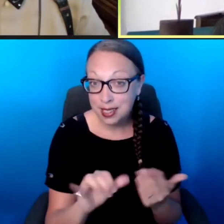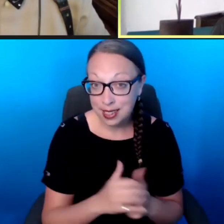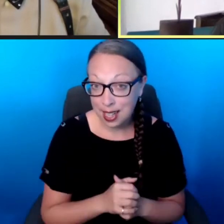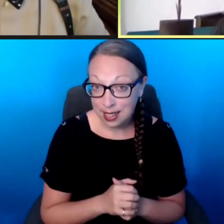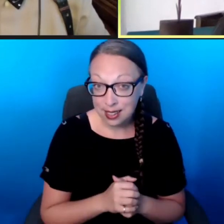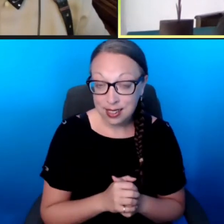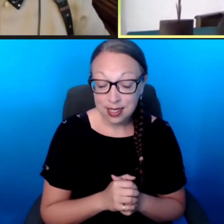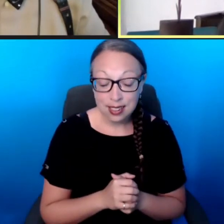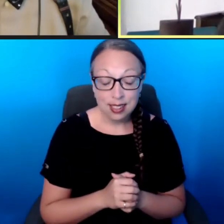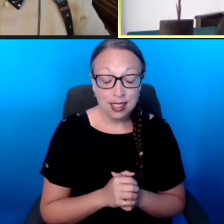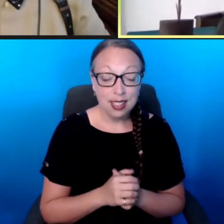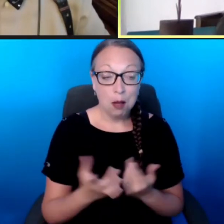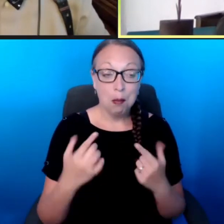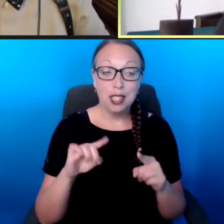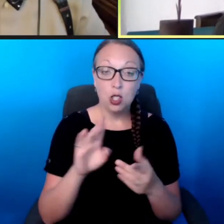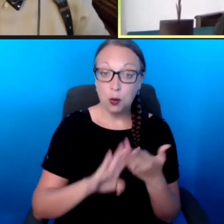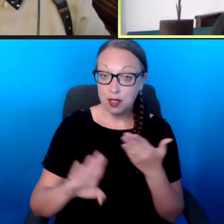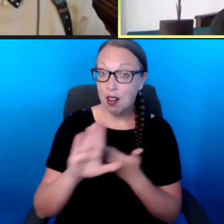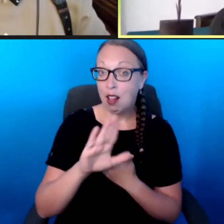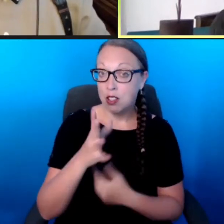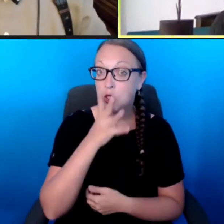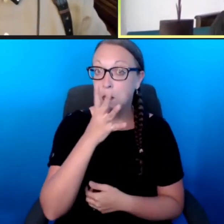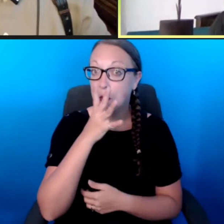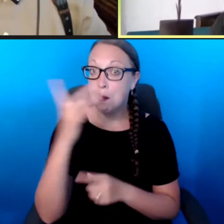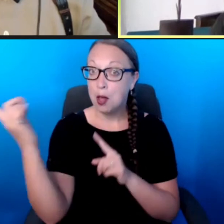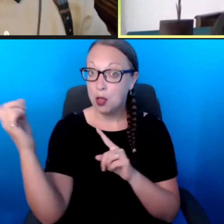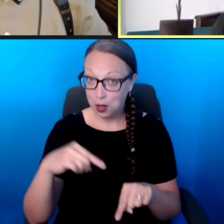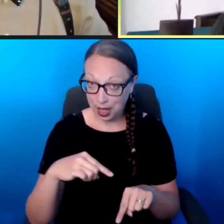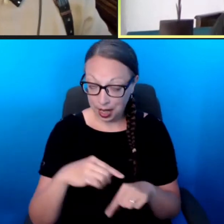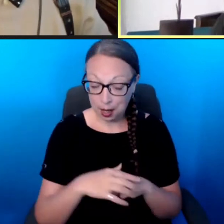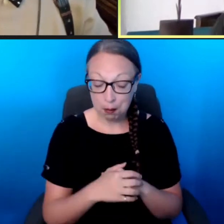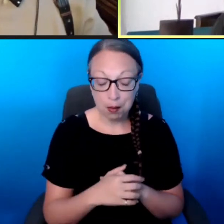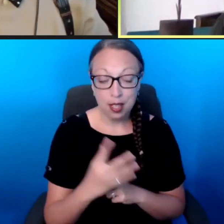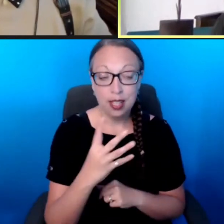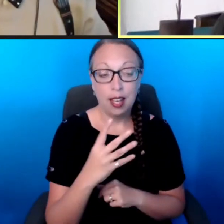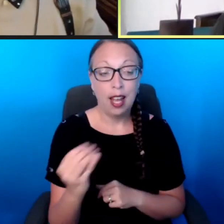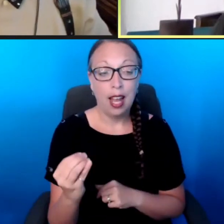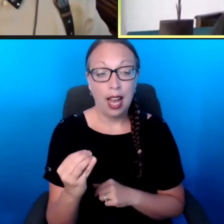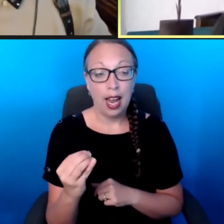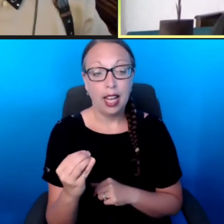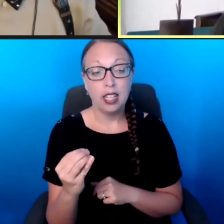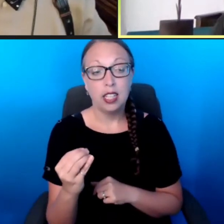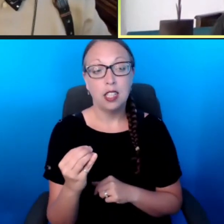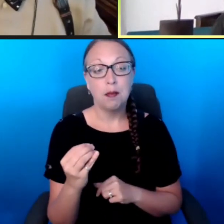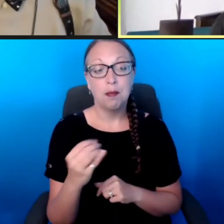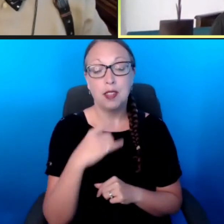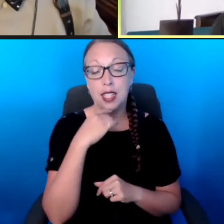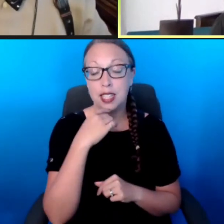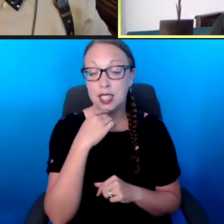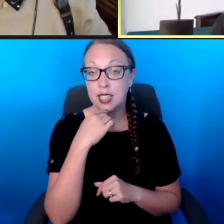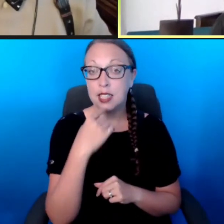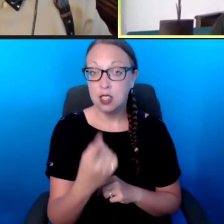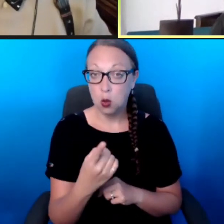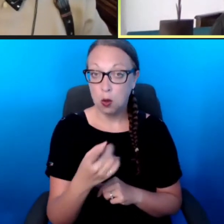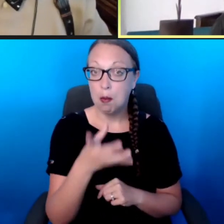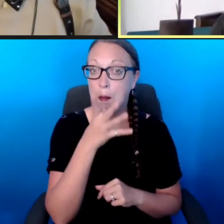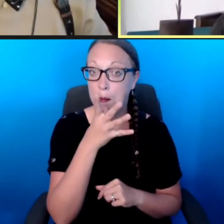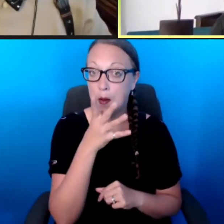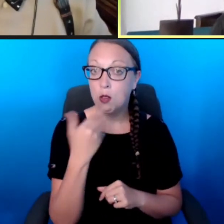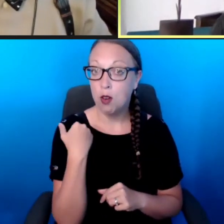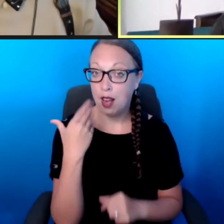During college, my mother did come down and was diagnosed with cancer. And so